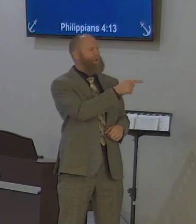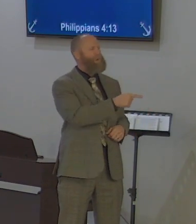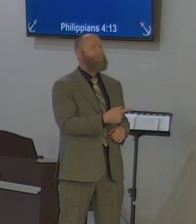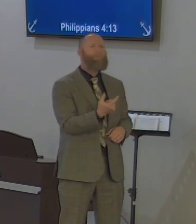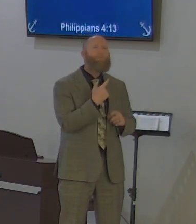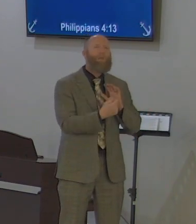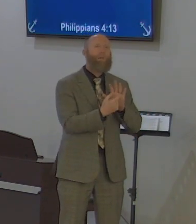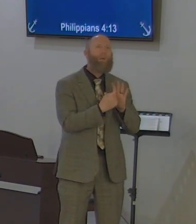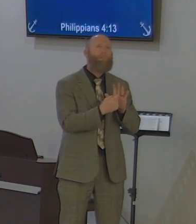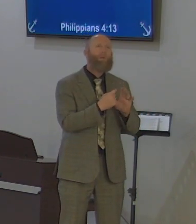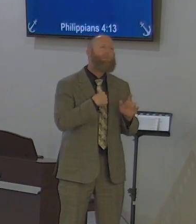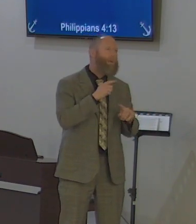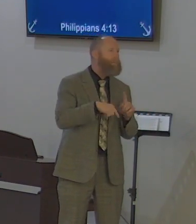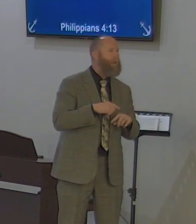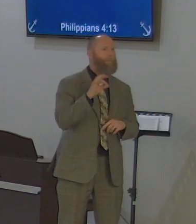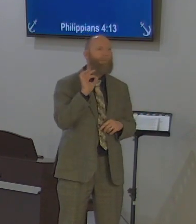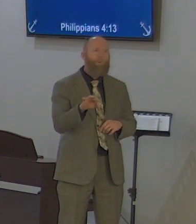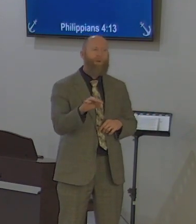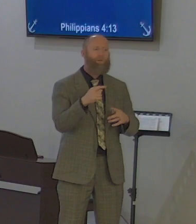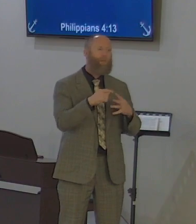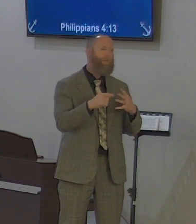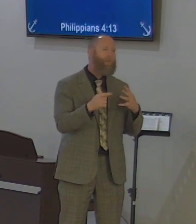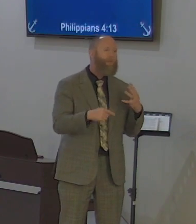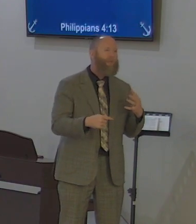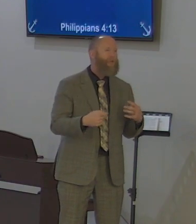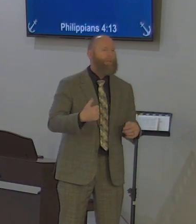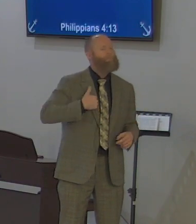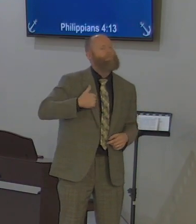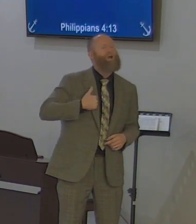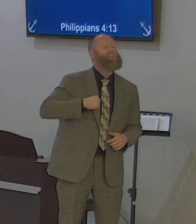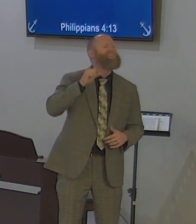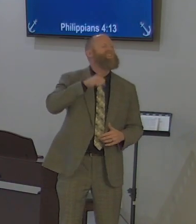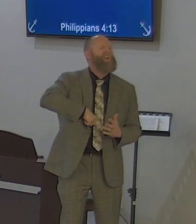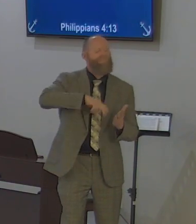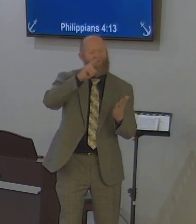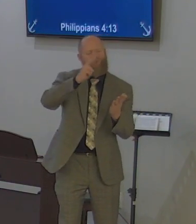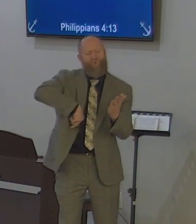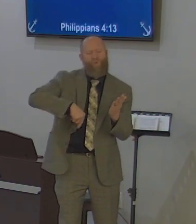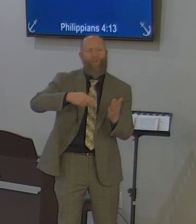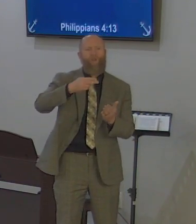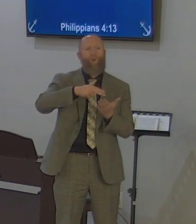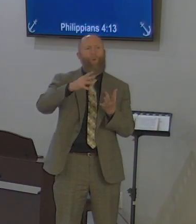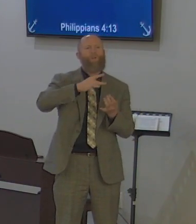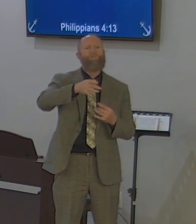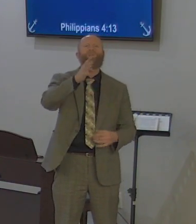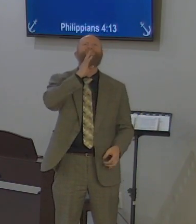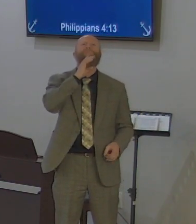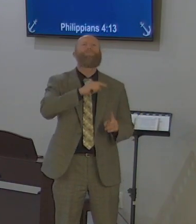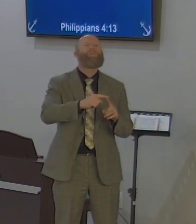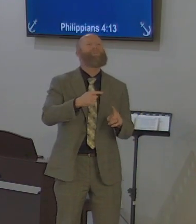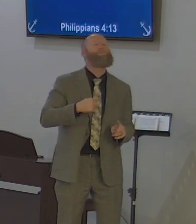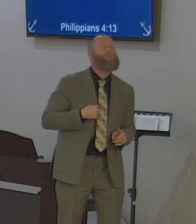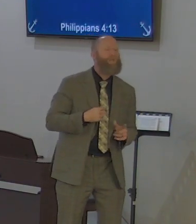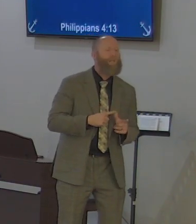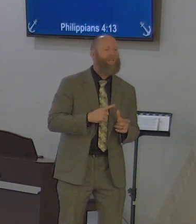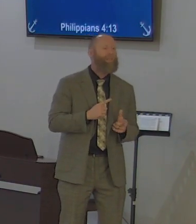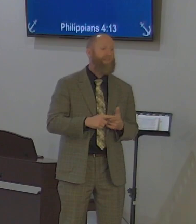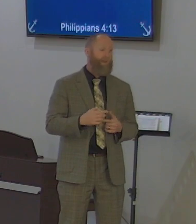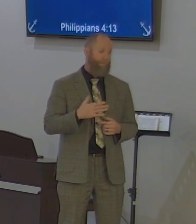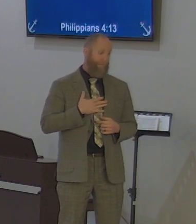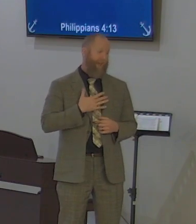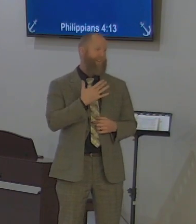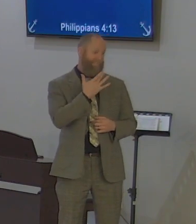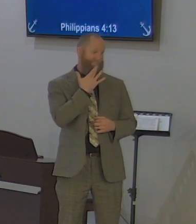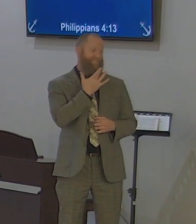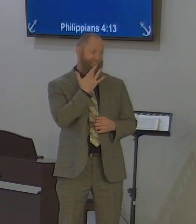thinks God has said. I can read, and the Holy Spirit of God can speak to me. And I'll give you my favorite one that I've been told